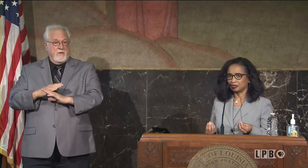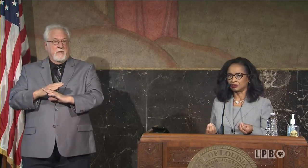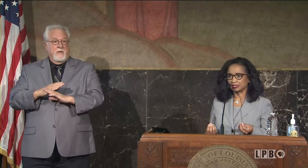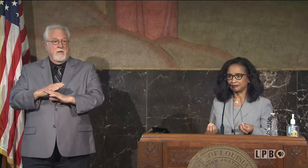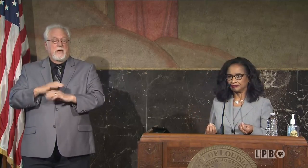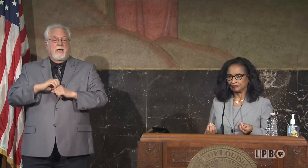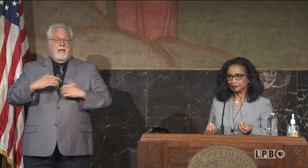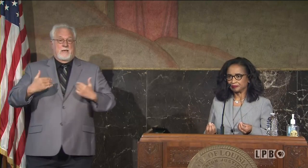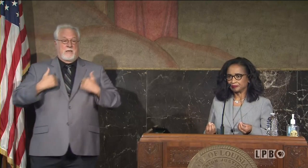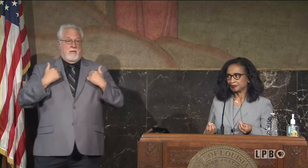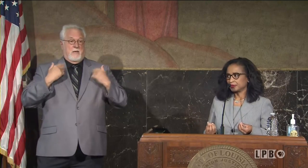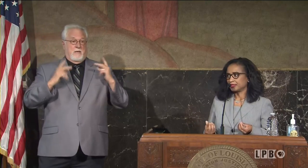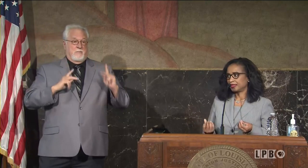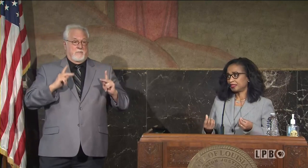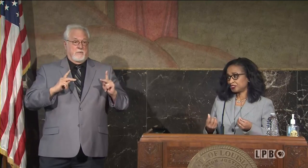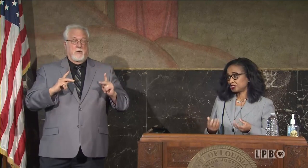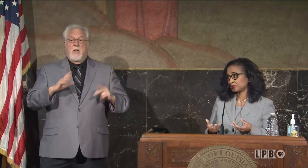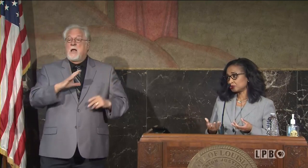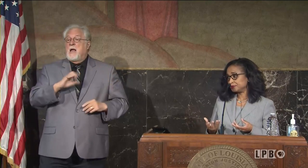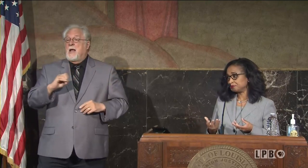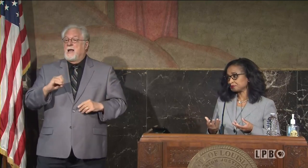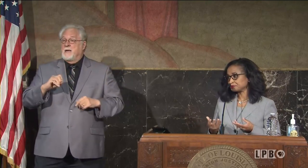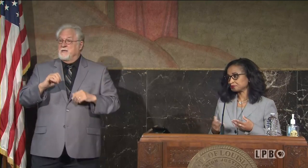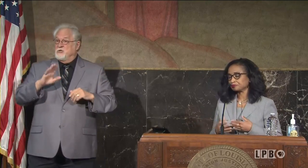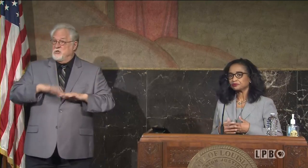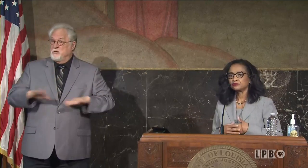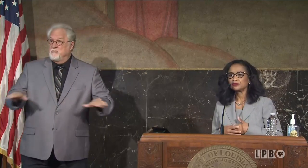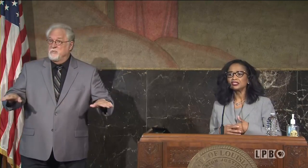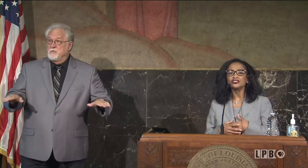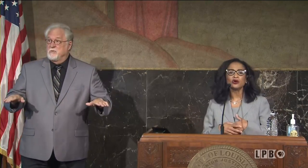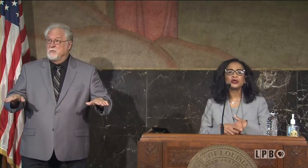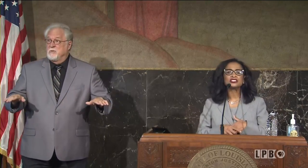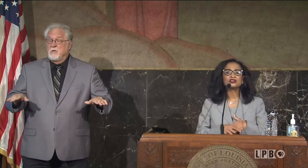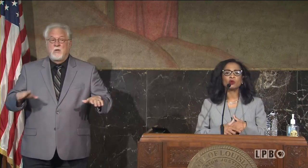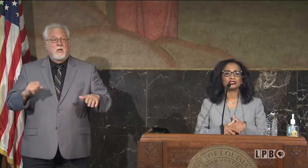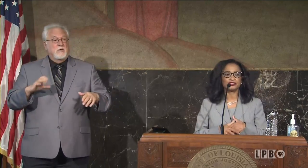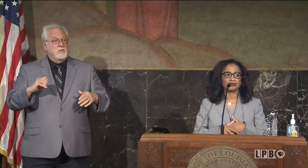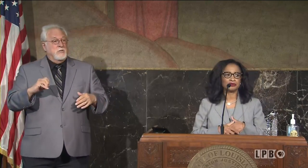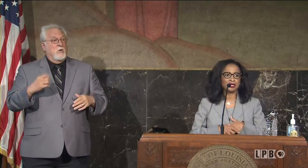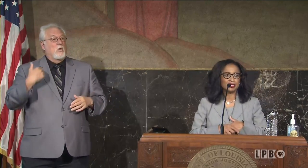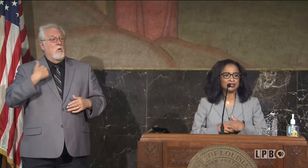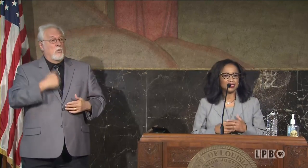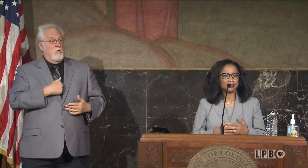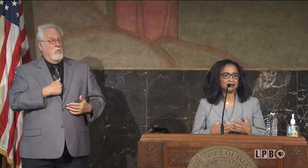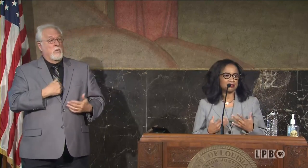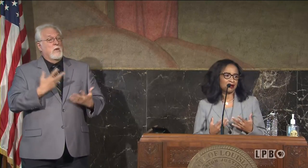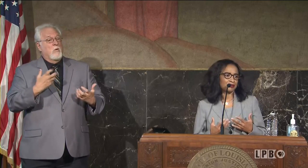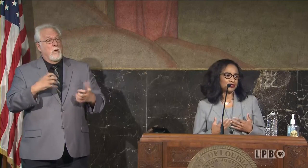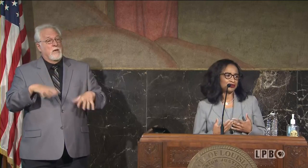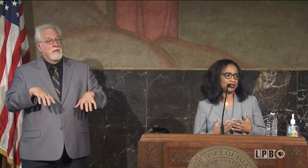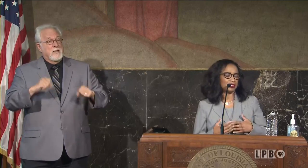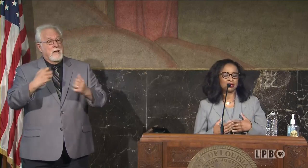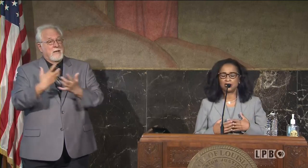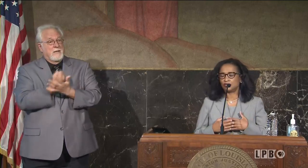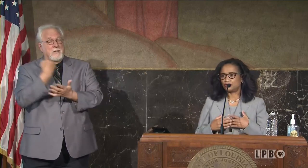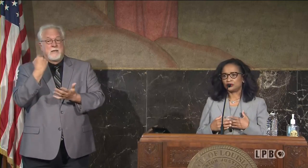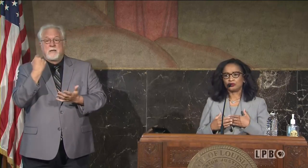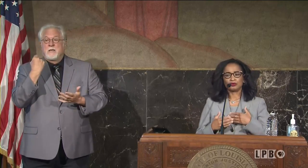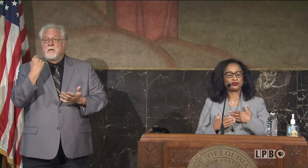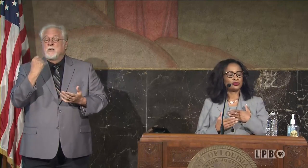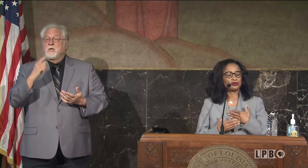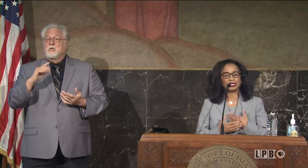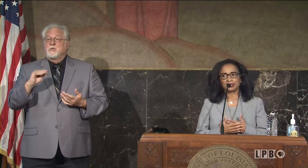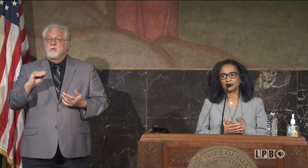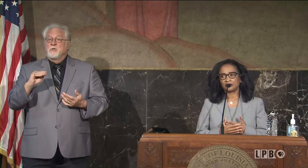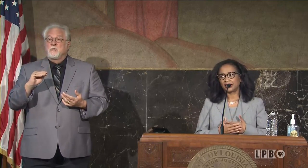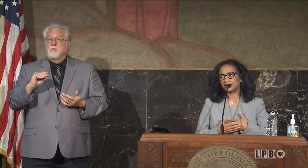young adults and even children. So we just want to take this opportunity